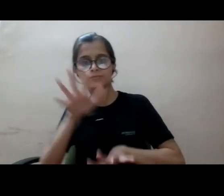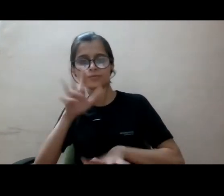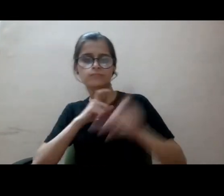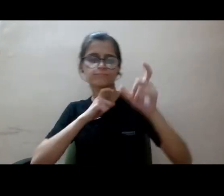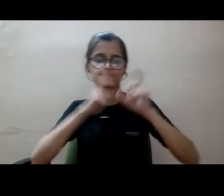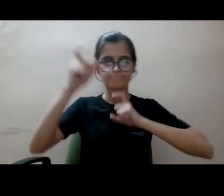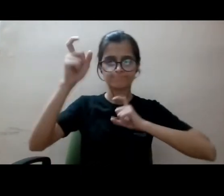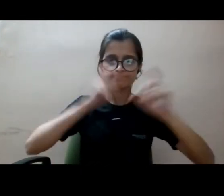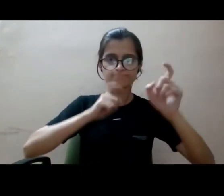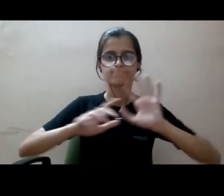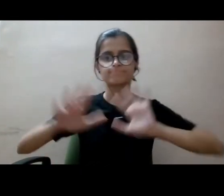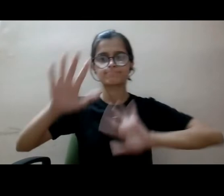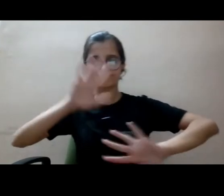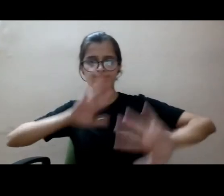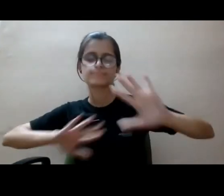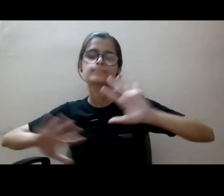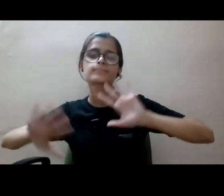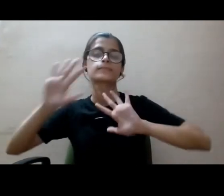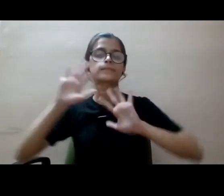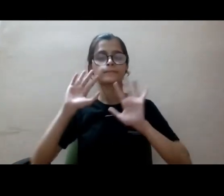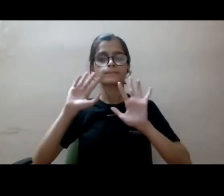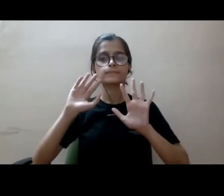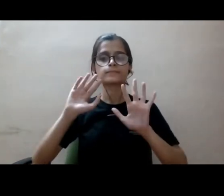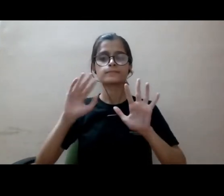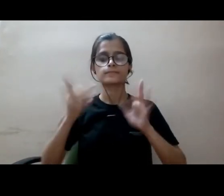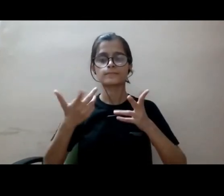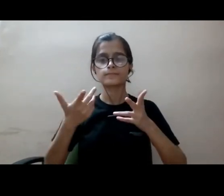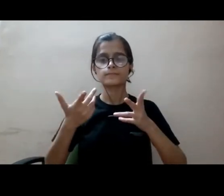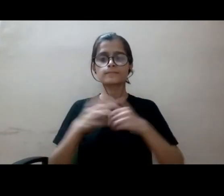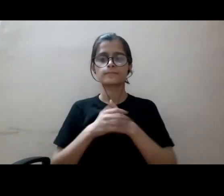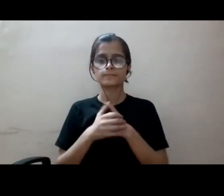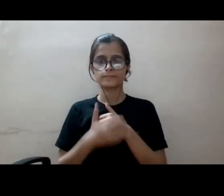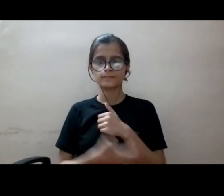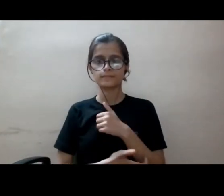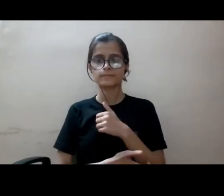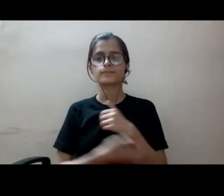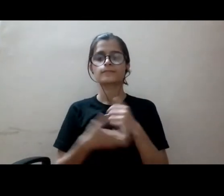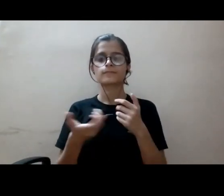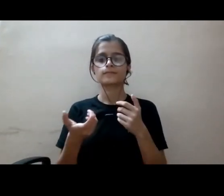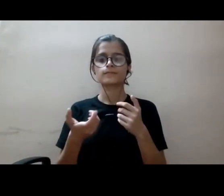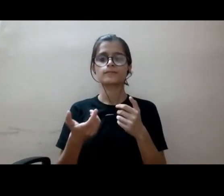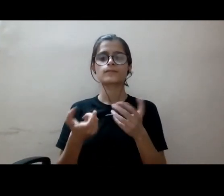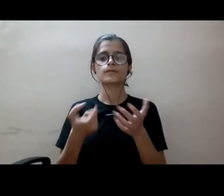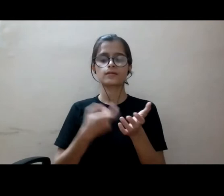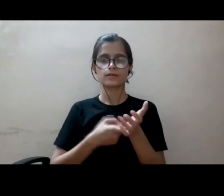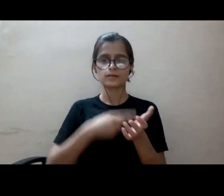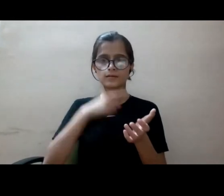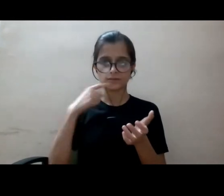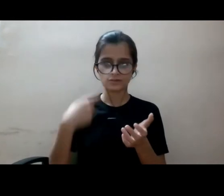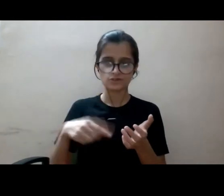jazz, Italian opera, Malaysian ballet, Russian poetry, you name